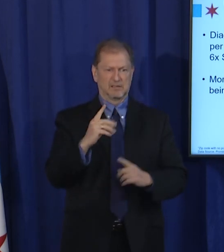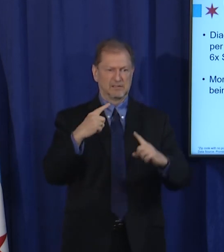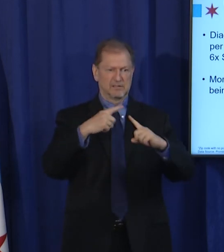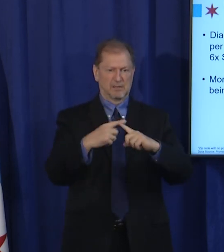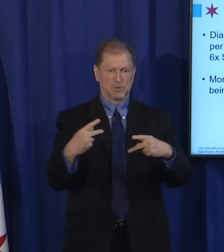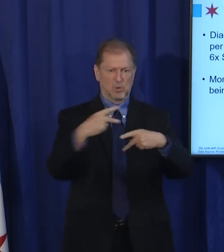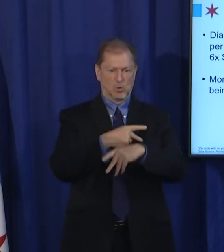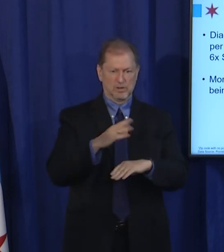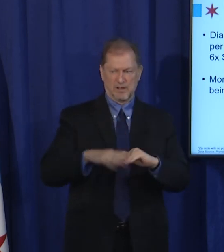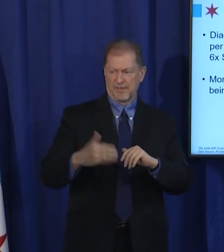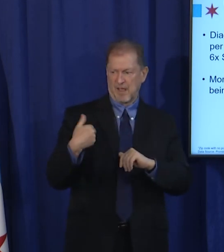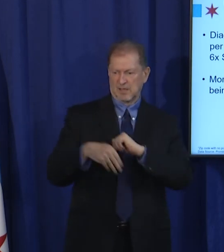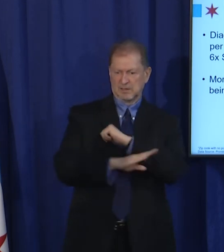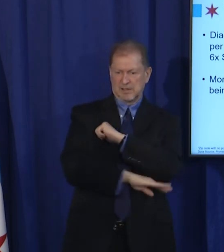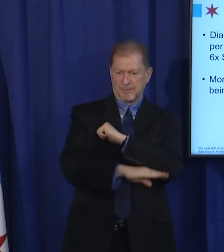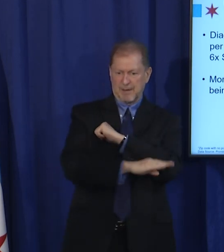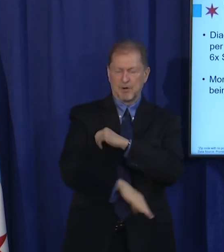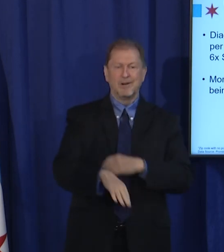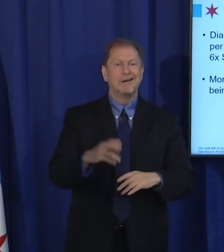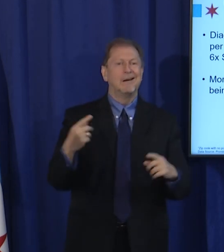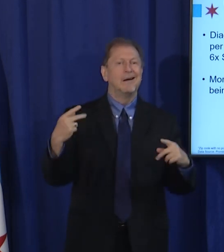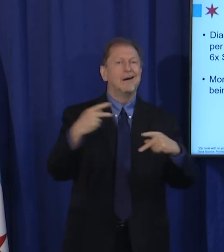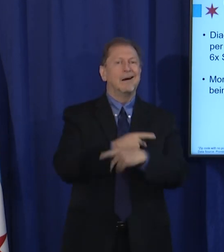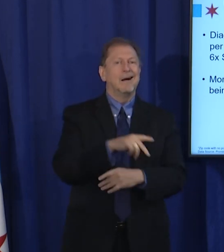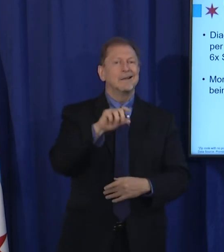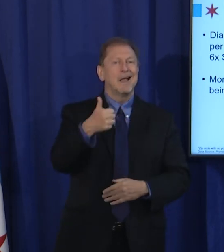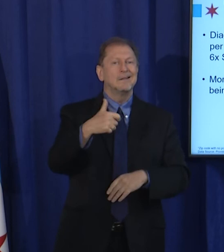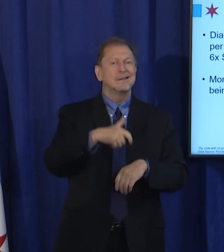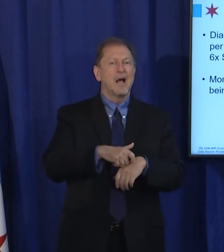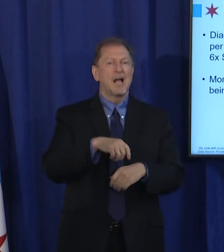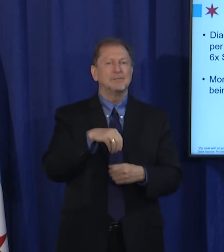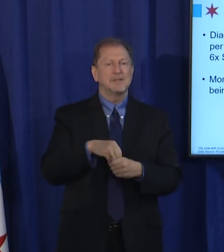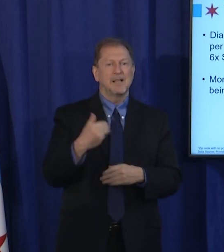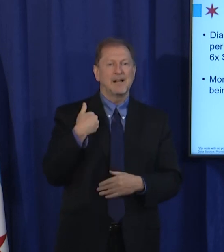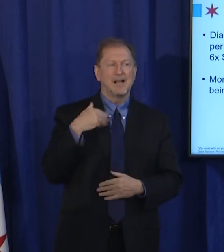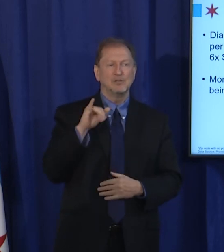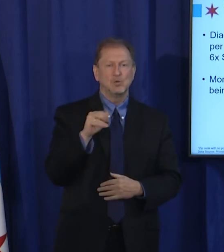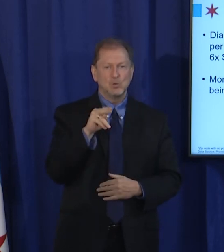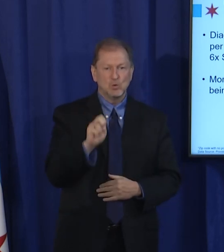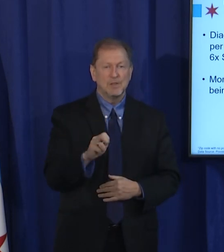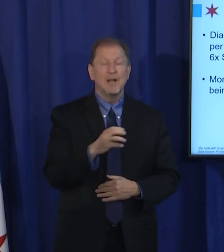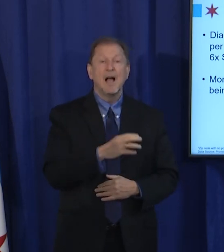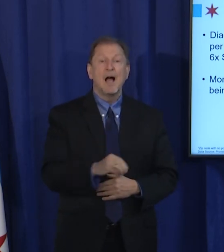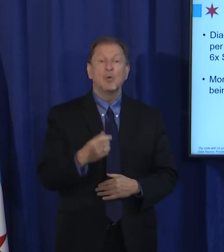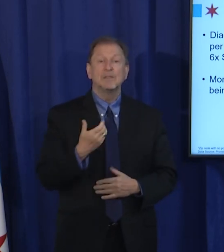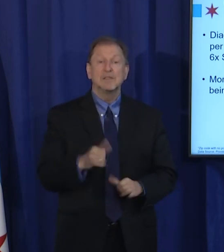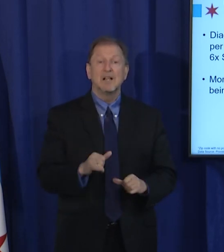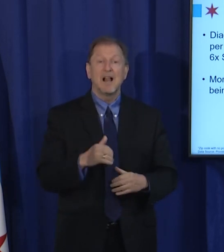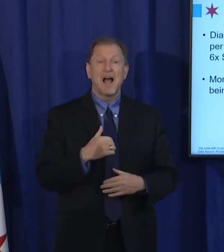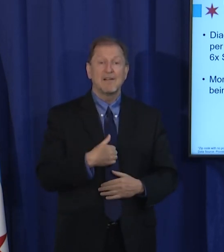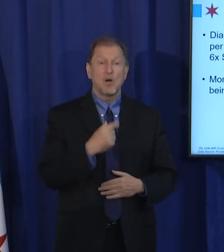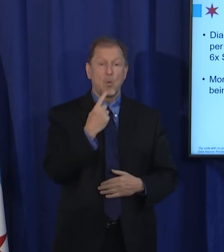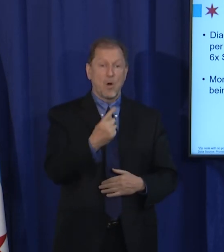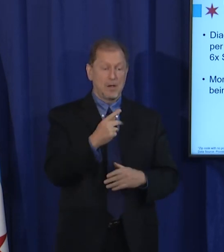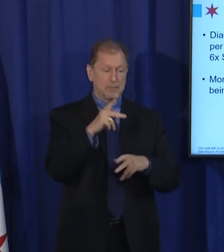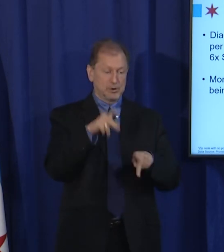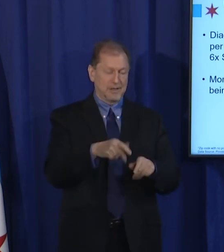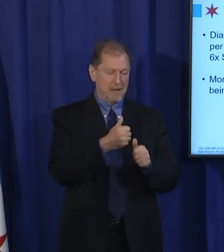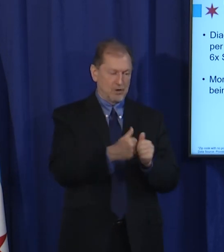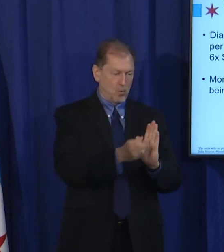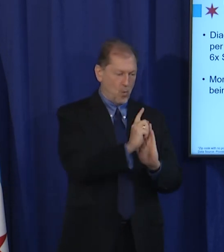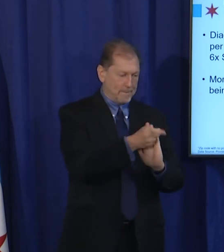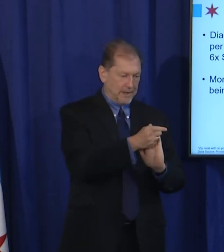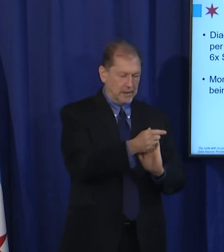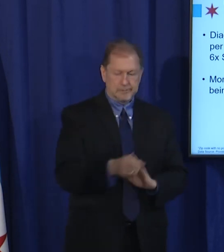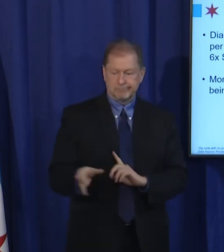10 times what we were seeing in June. And we still have more than 1 Chicagoan being diagnosed with COVID every